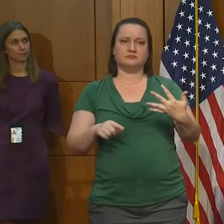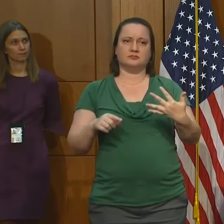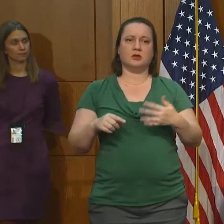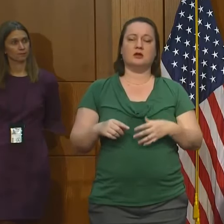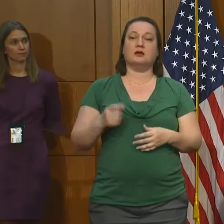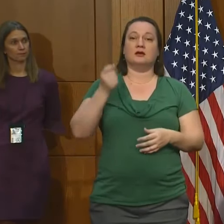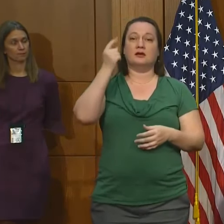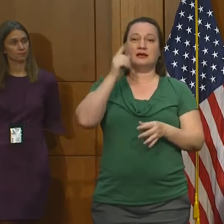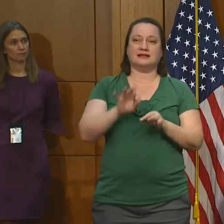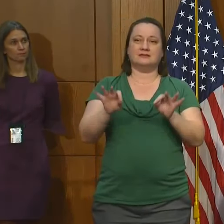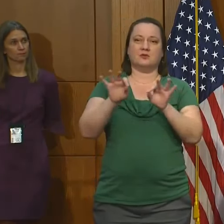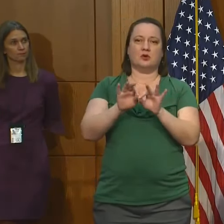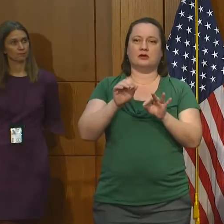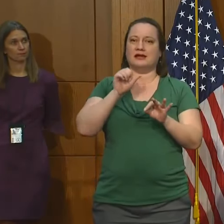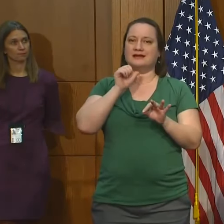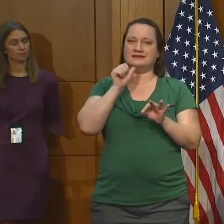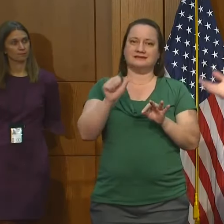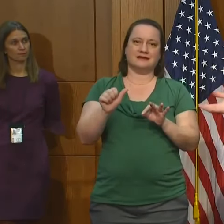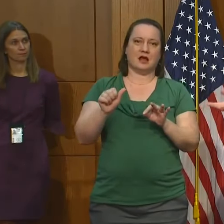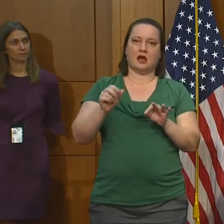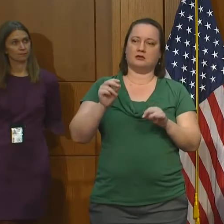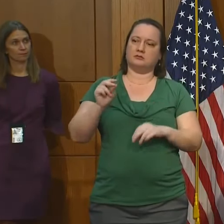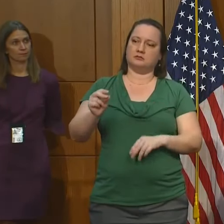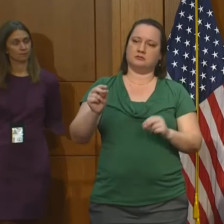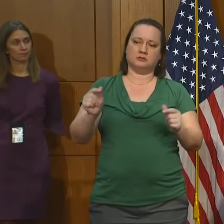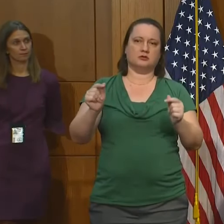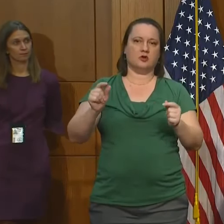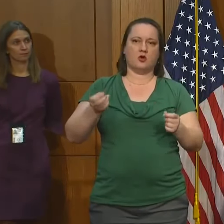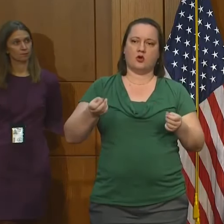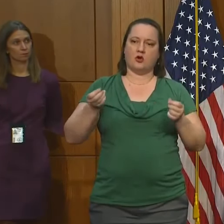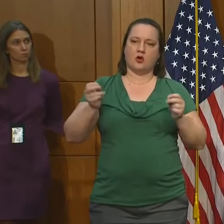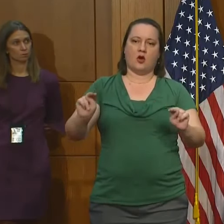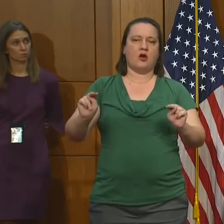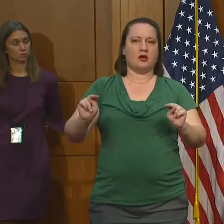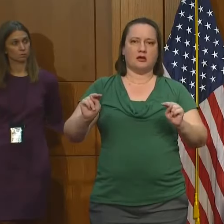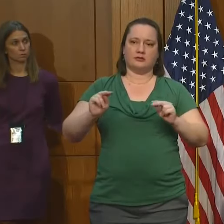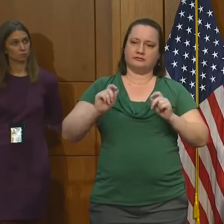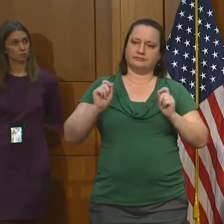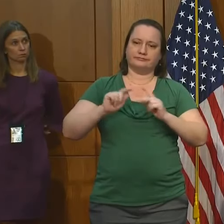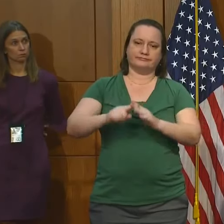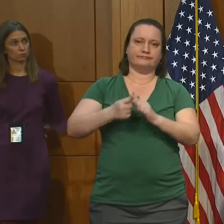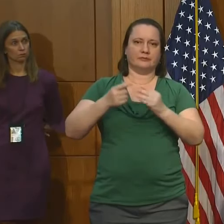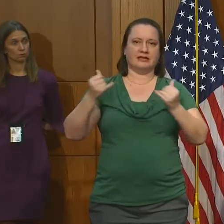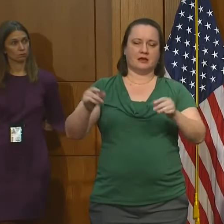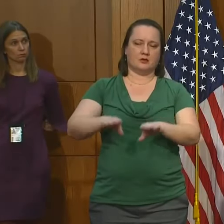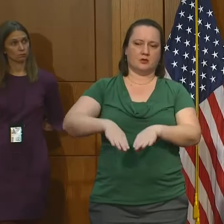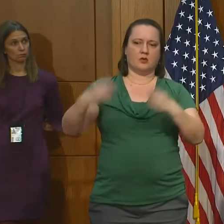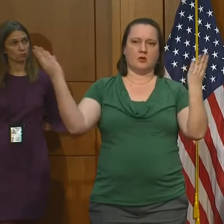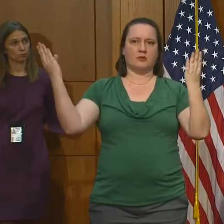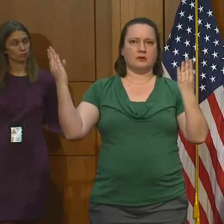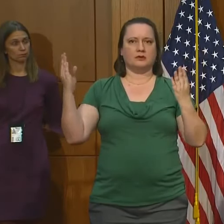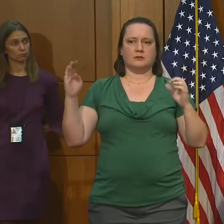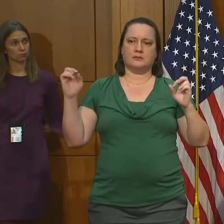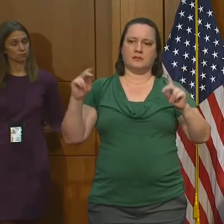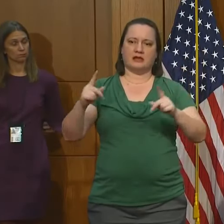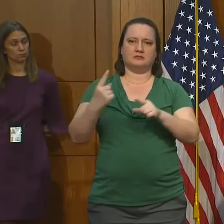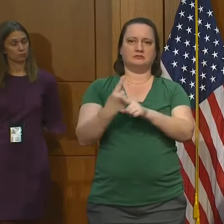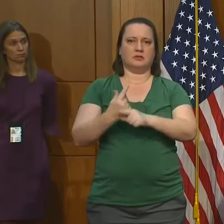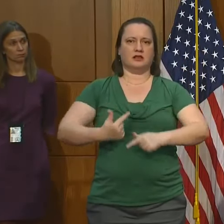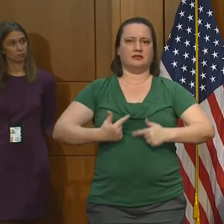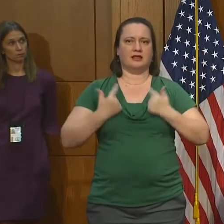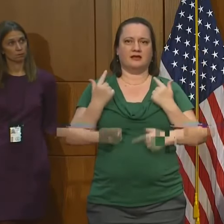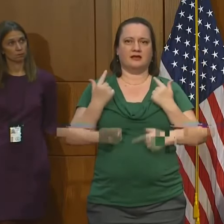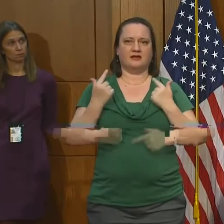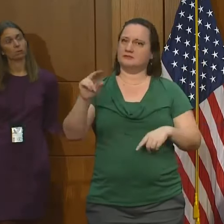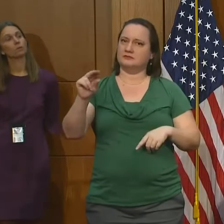not like we're flipping a switch and saying it's time for everybody to go back to their lives as they knew them before COVID-19. And we